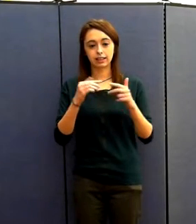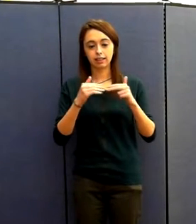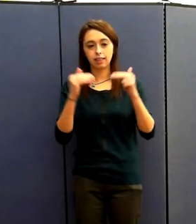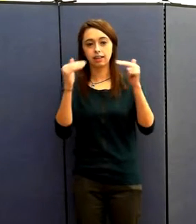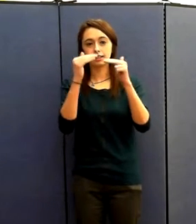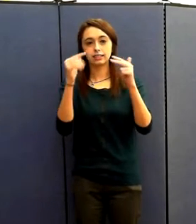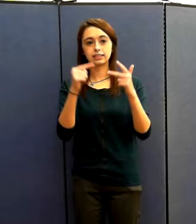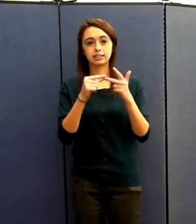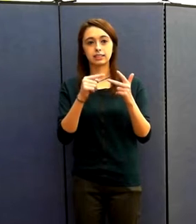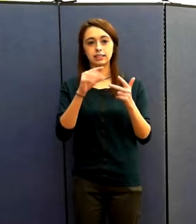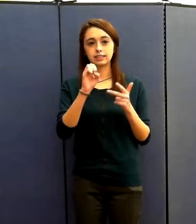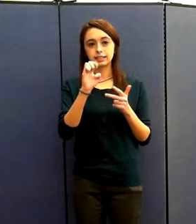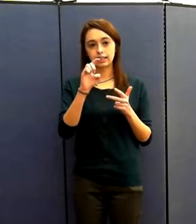body size?